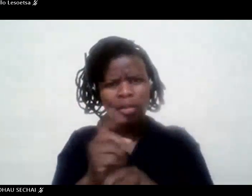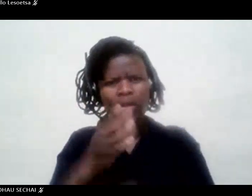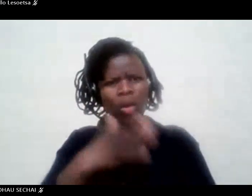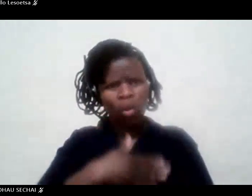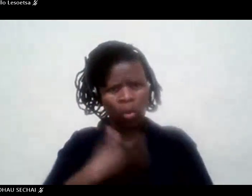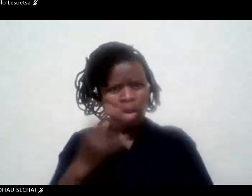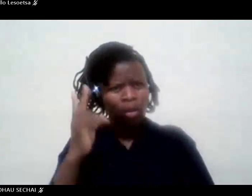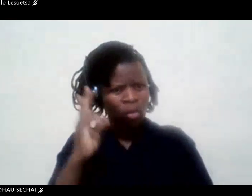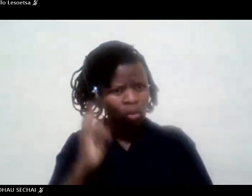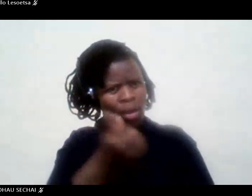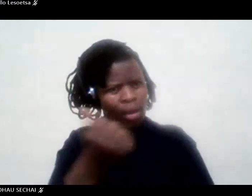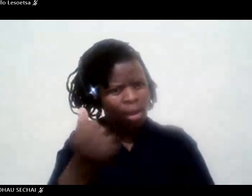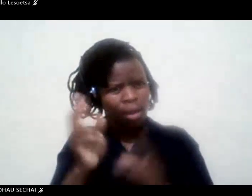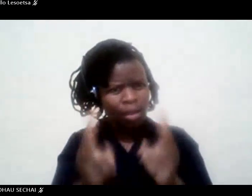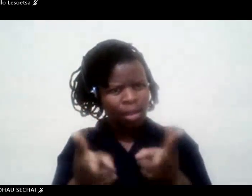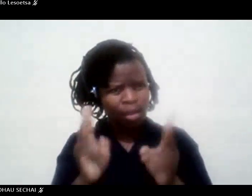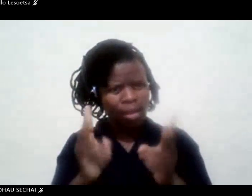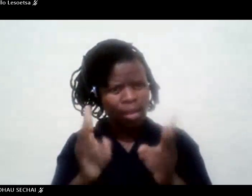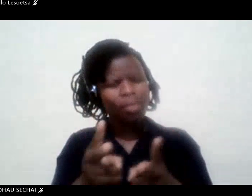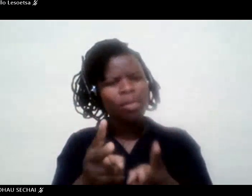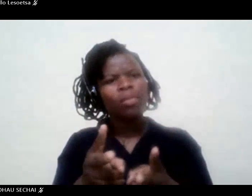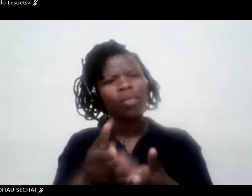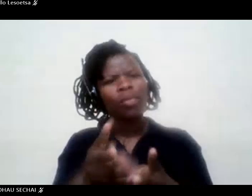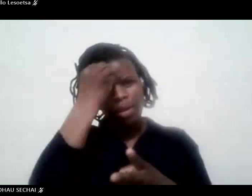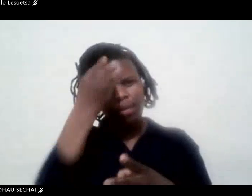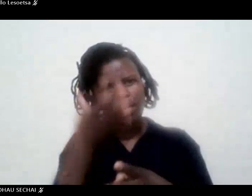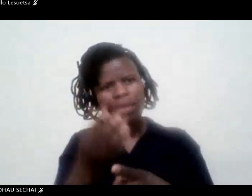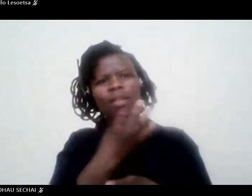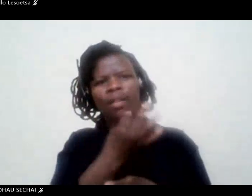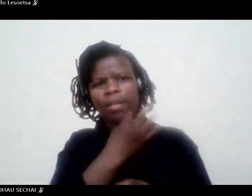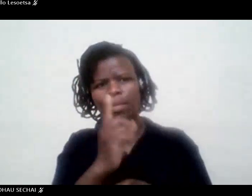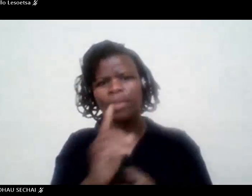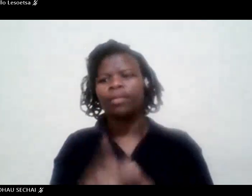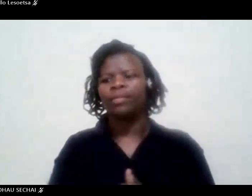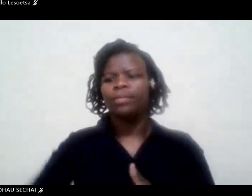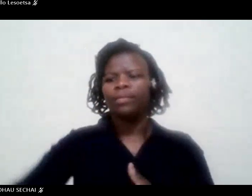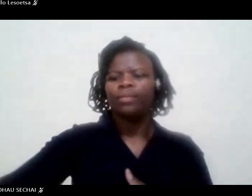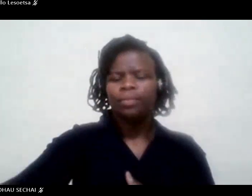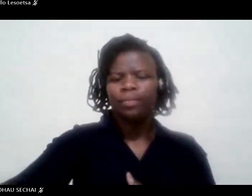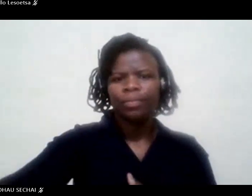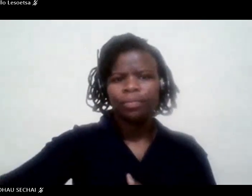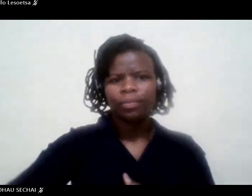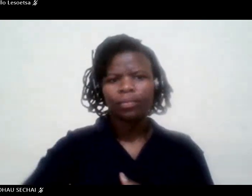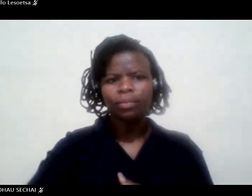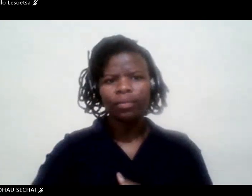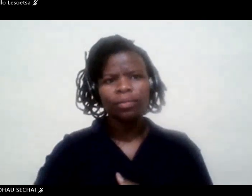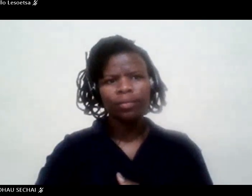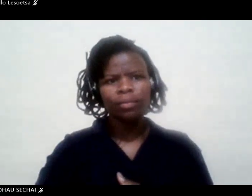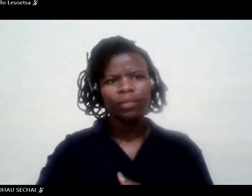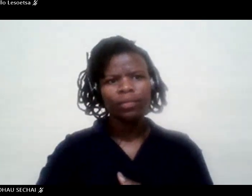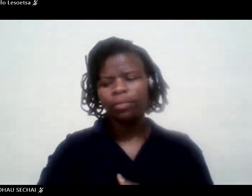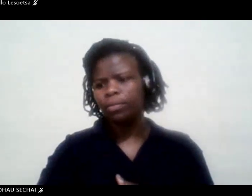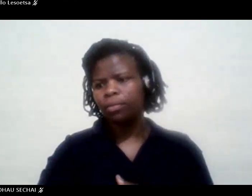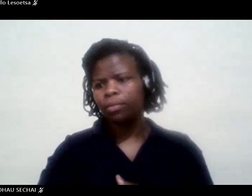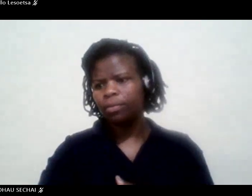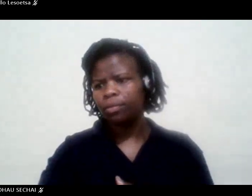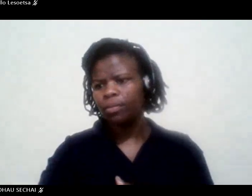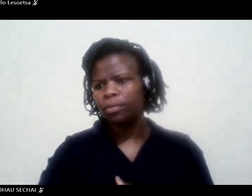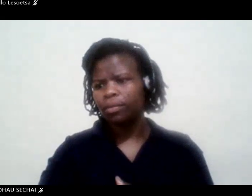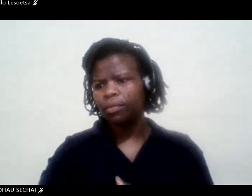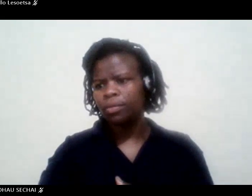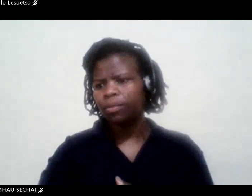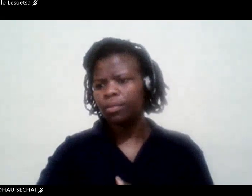that. Very good question. And it shows you're deeply engaging with the issues, because you're